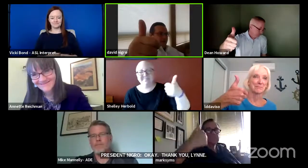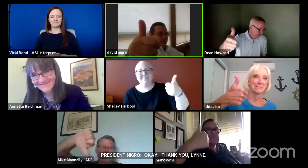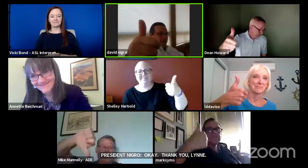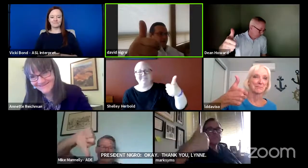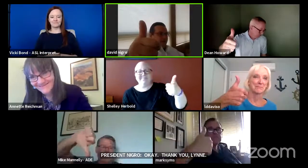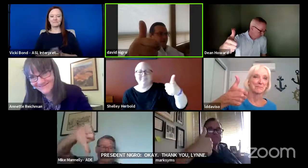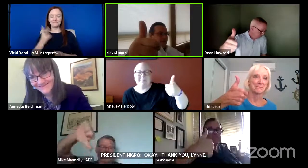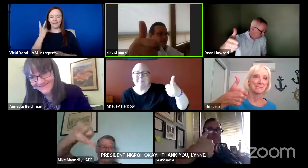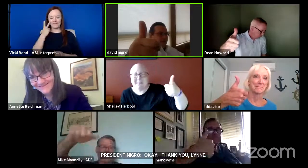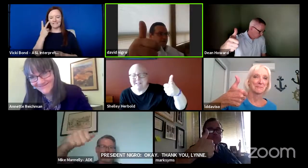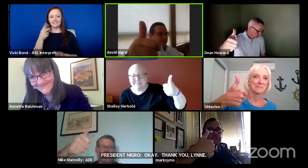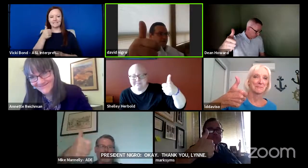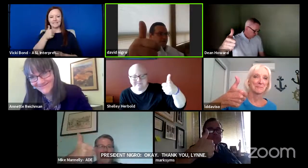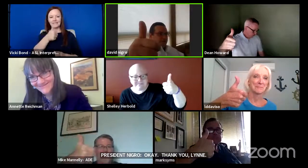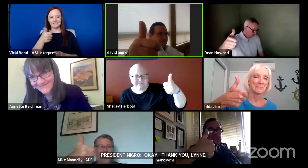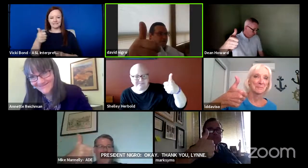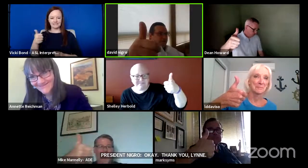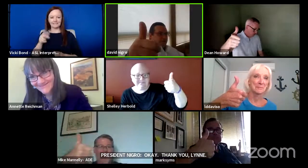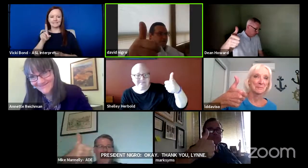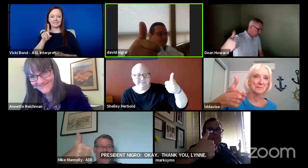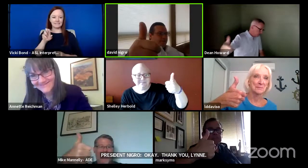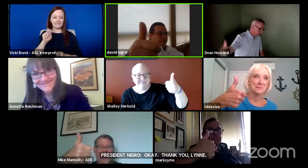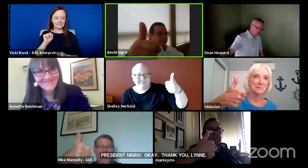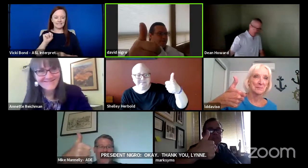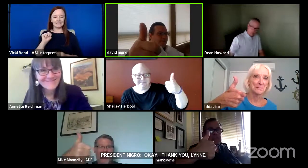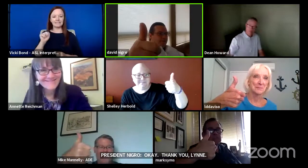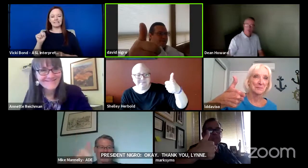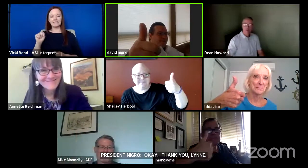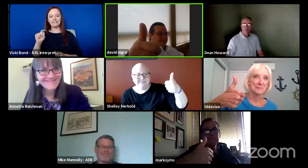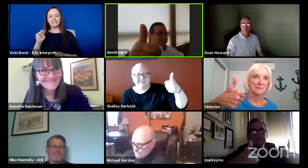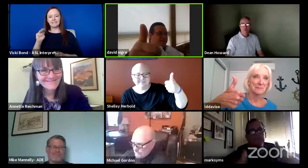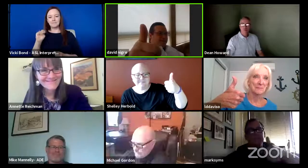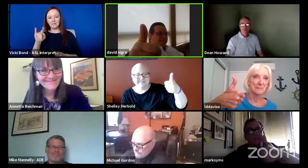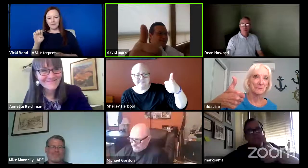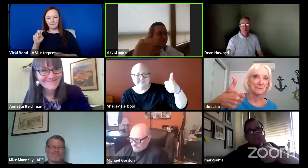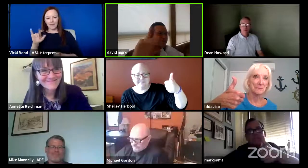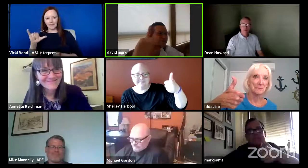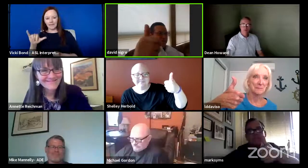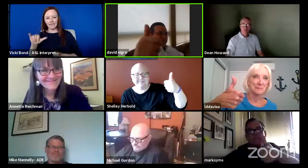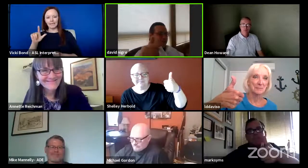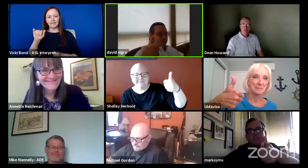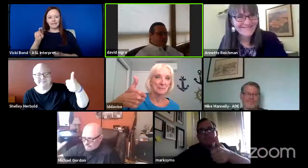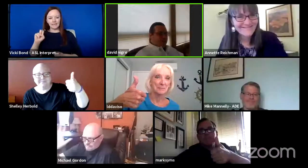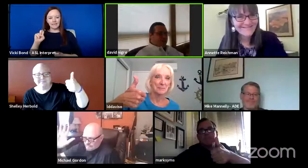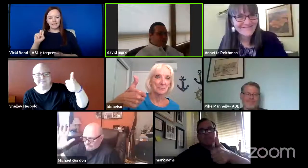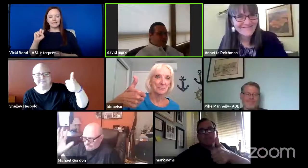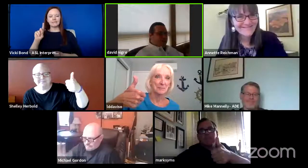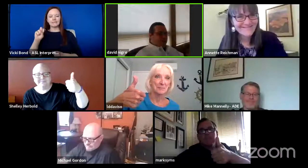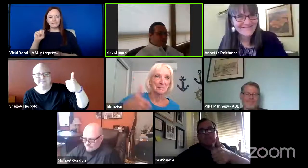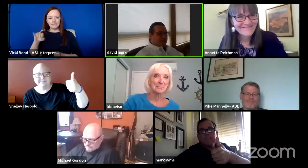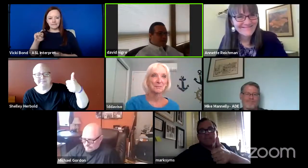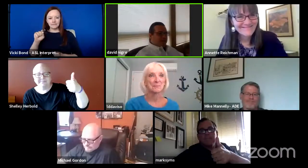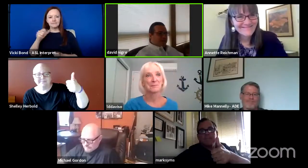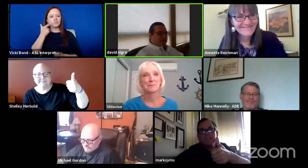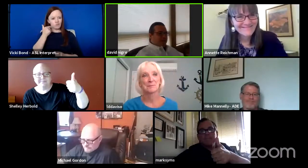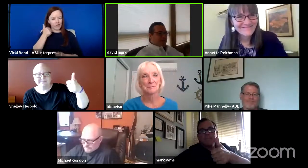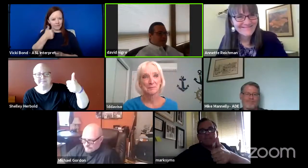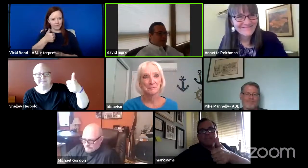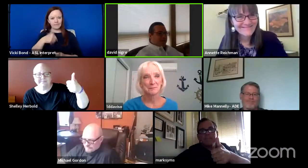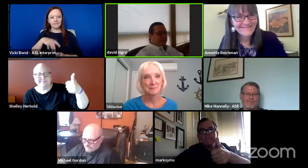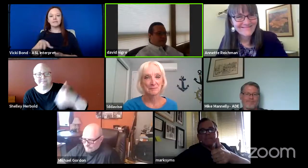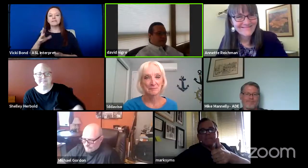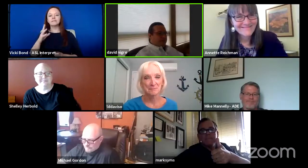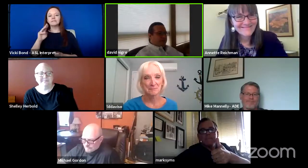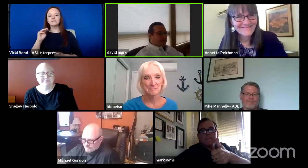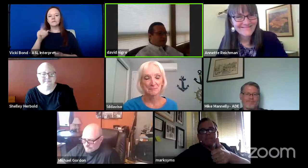And I see Dean saying yes, Mike Manley saying yes, Lynn saying yes, Dr. Sims saying yes, Shelley saying yes, and Mike